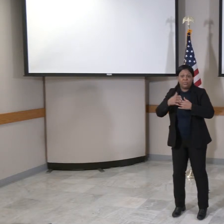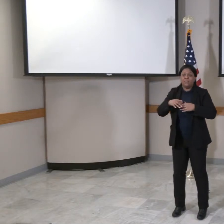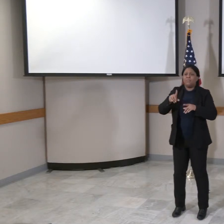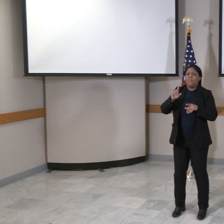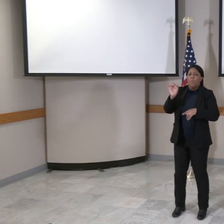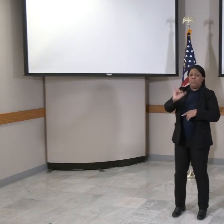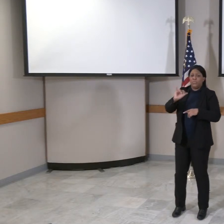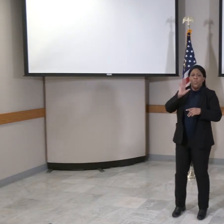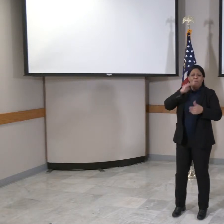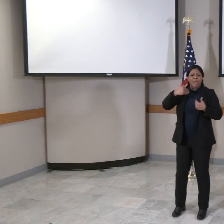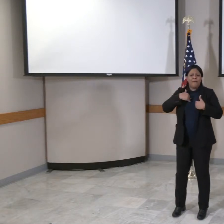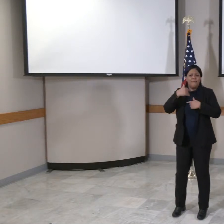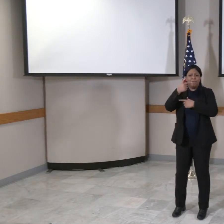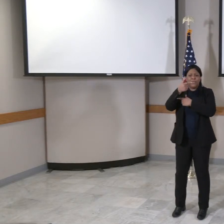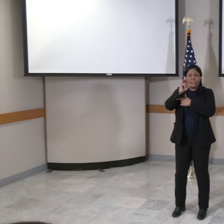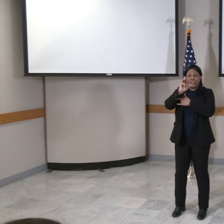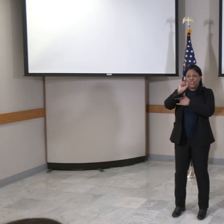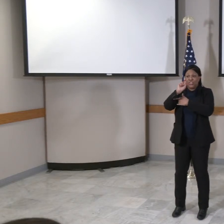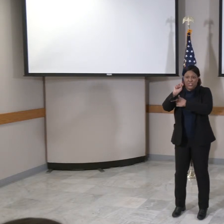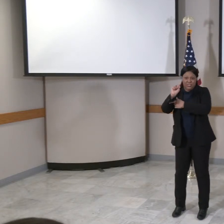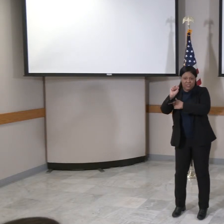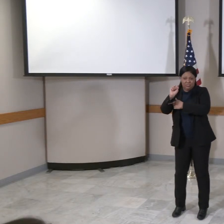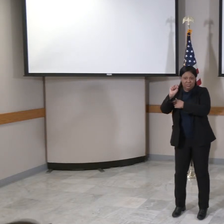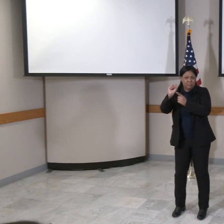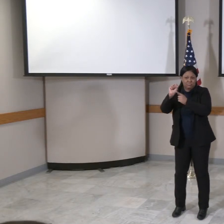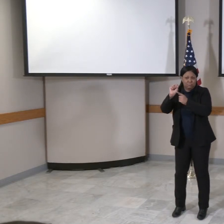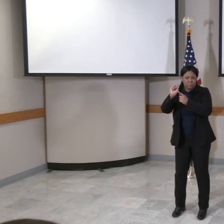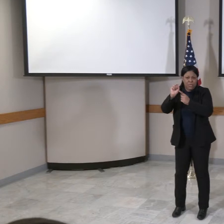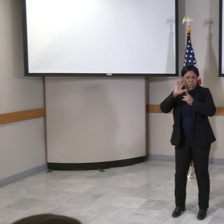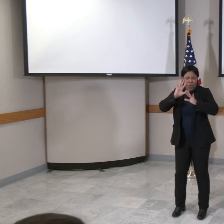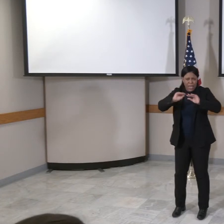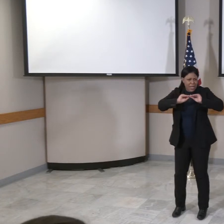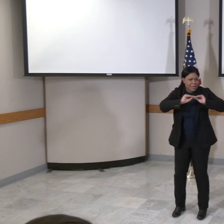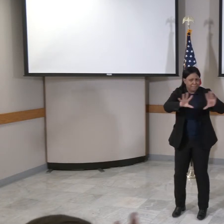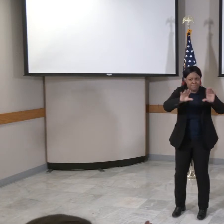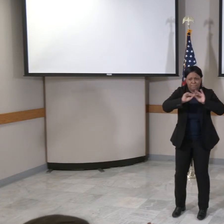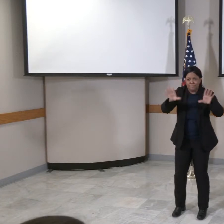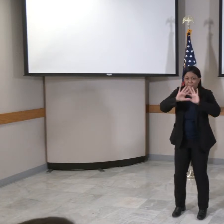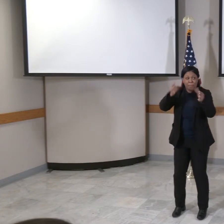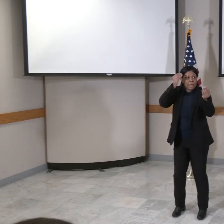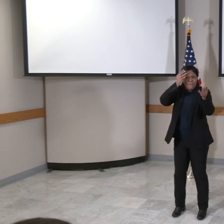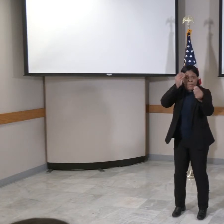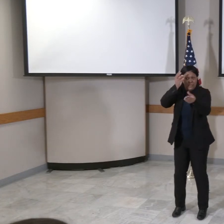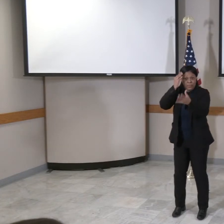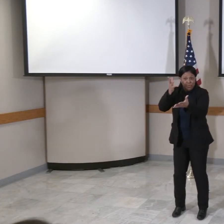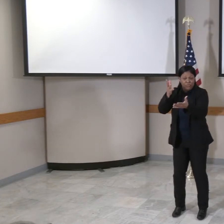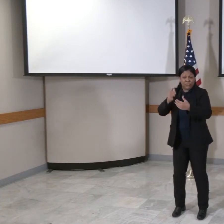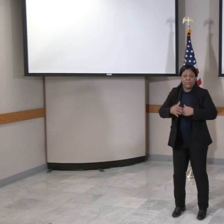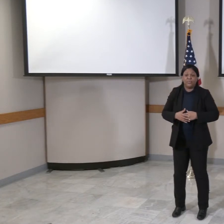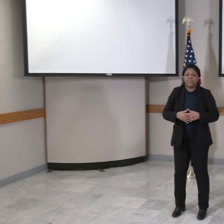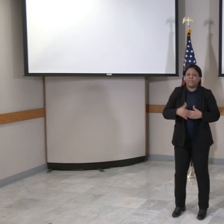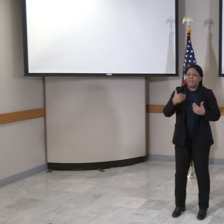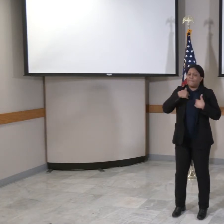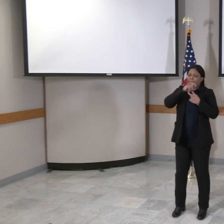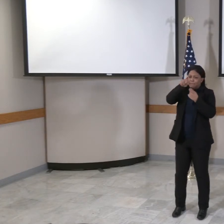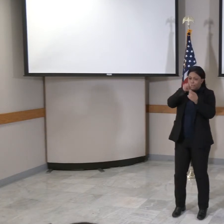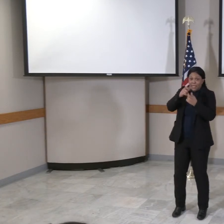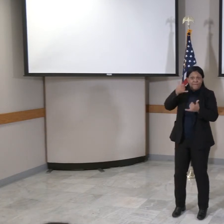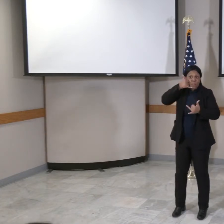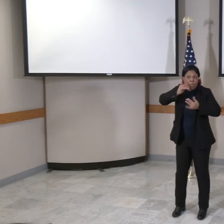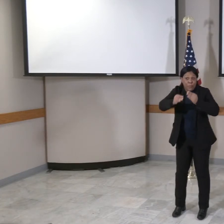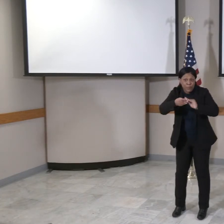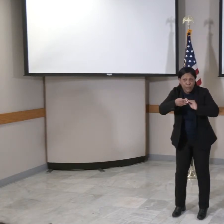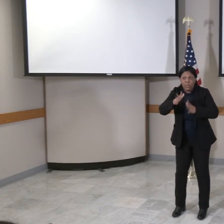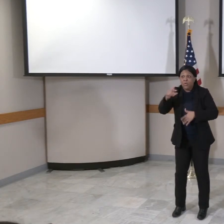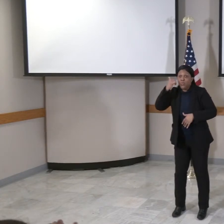out citywide information. So there will be telephone numbers specifically set up for that so that you will